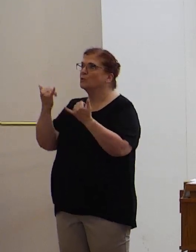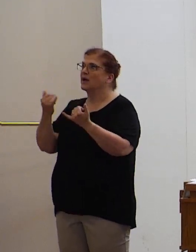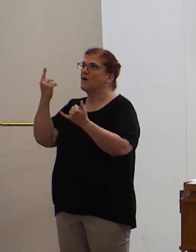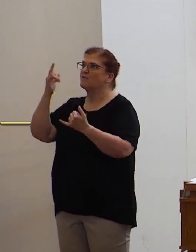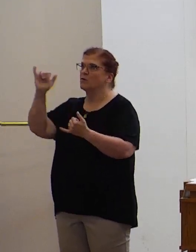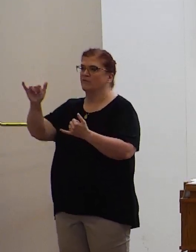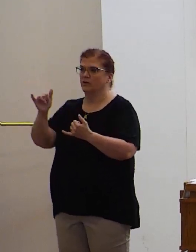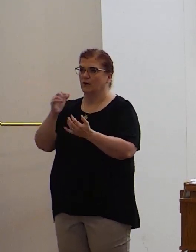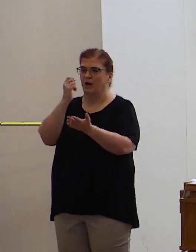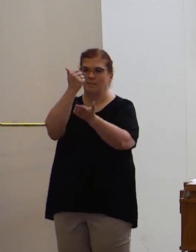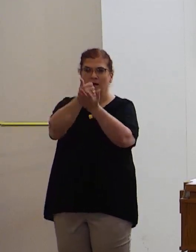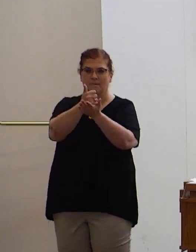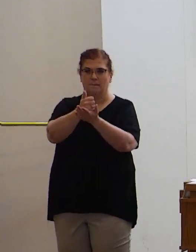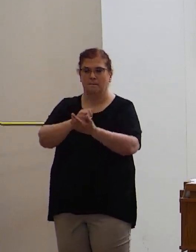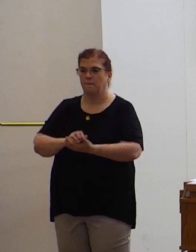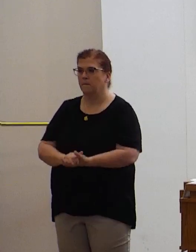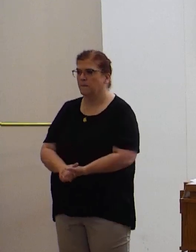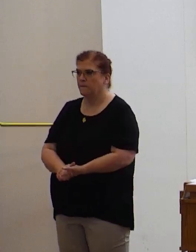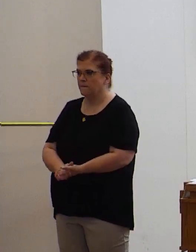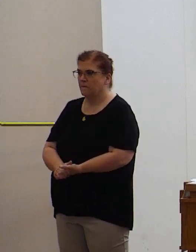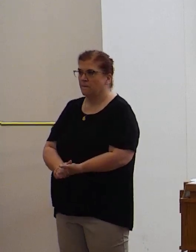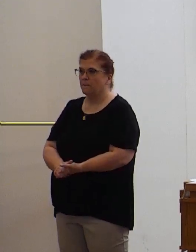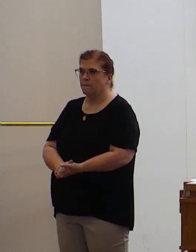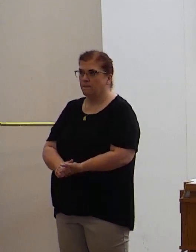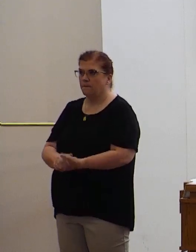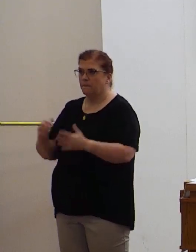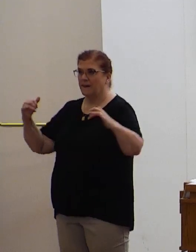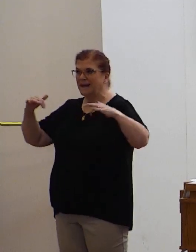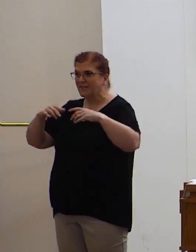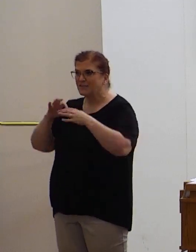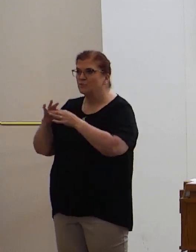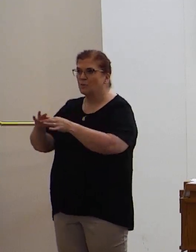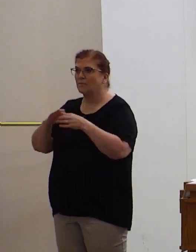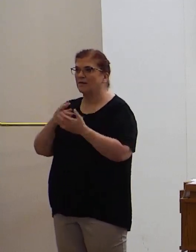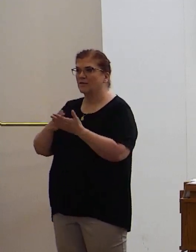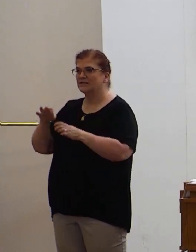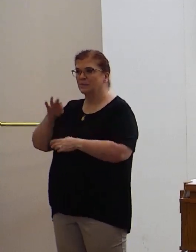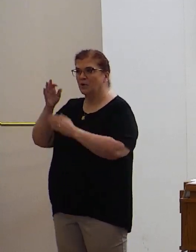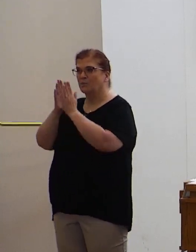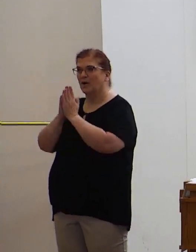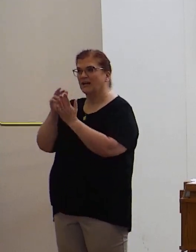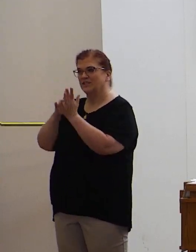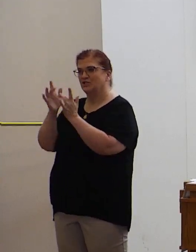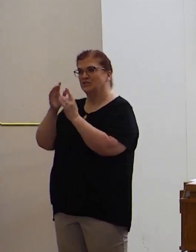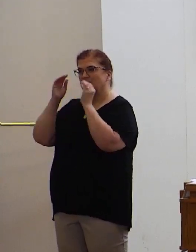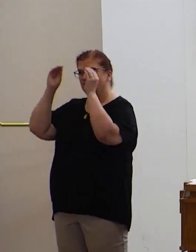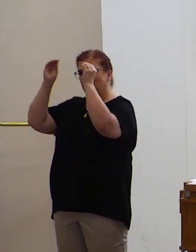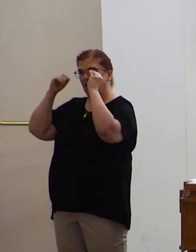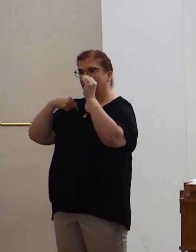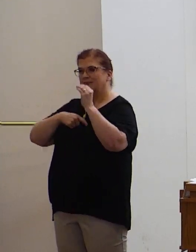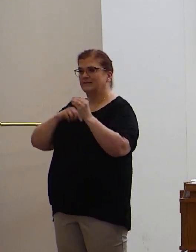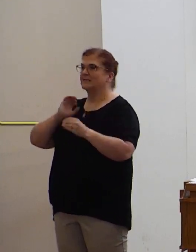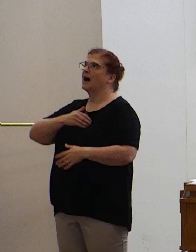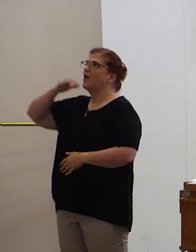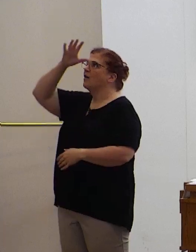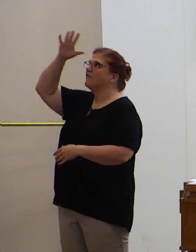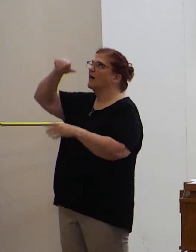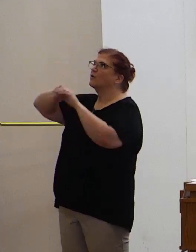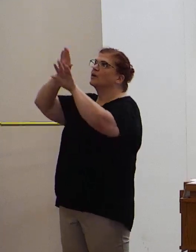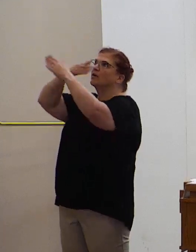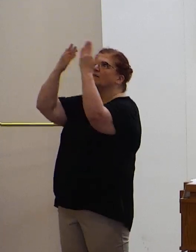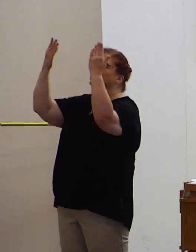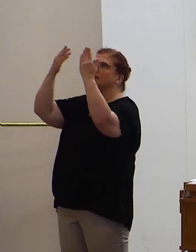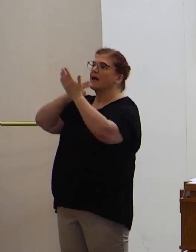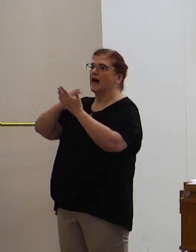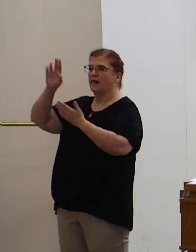forever. Amen. Gathered into one by the Holy Spirit, let us pray as Jesus taught us. Our Father, who art in